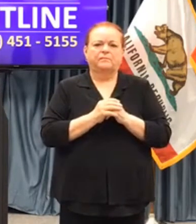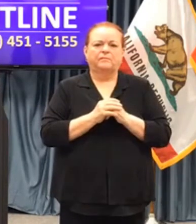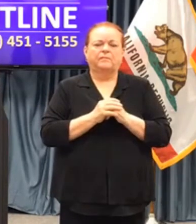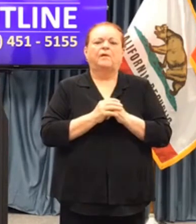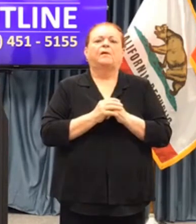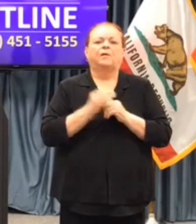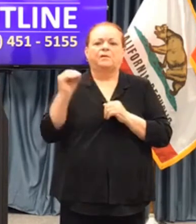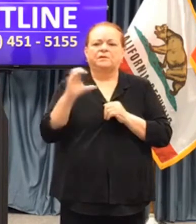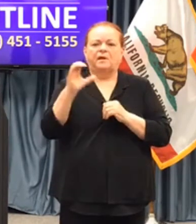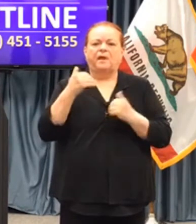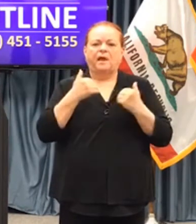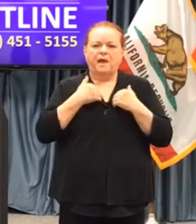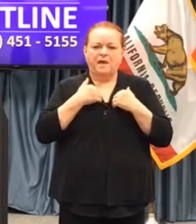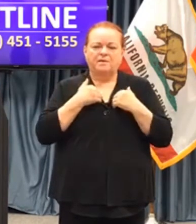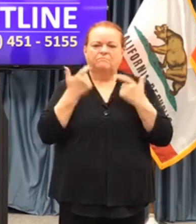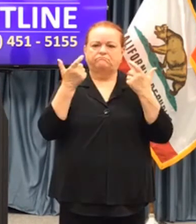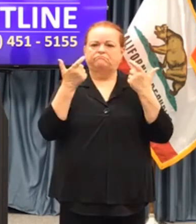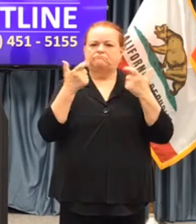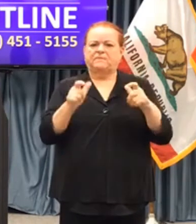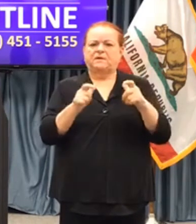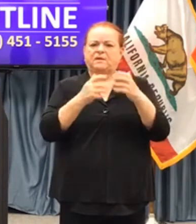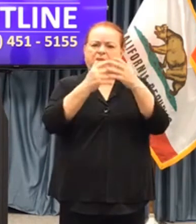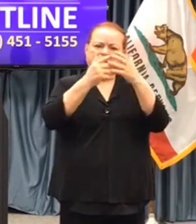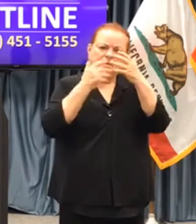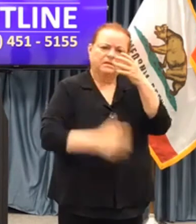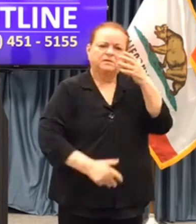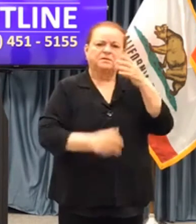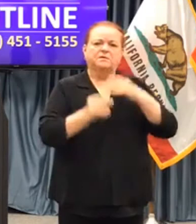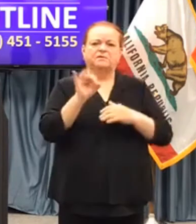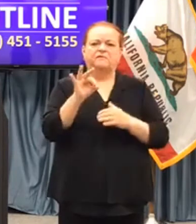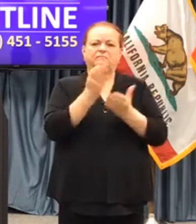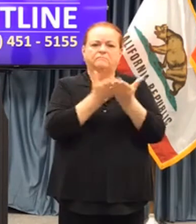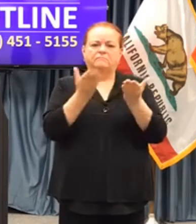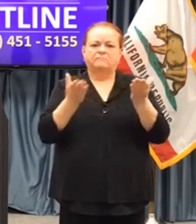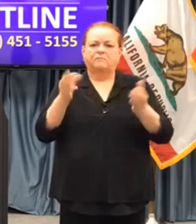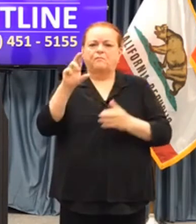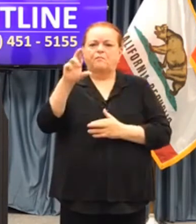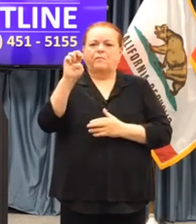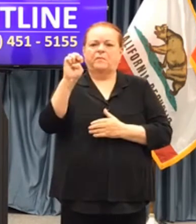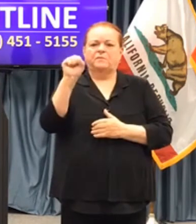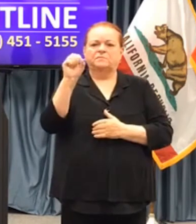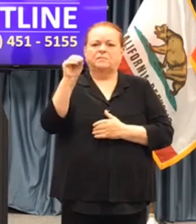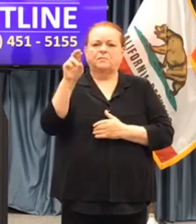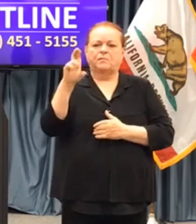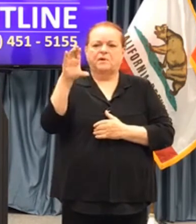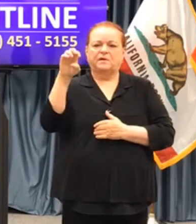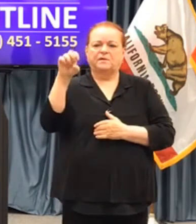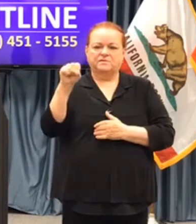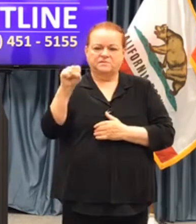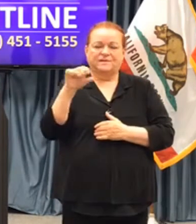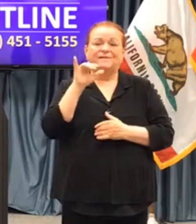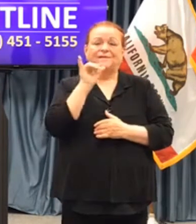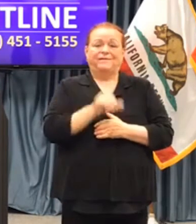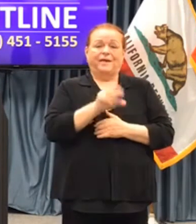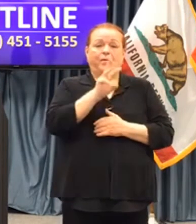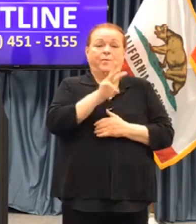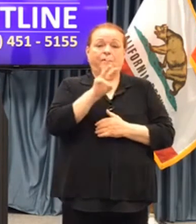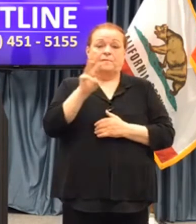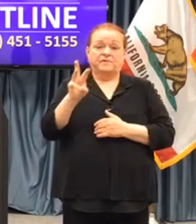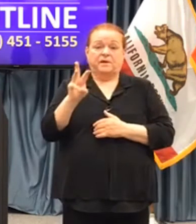comprehensive list of resources to better assist Orange County's residents. That website may be found